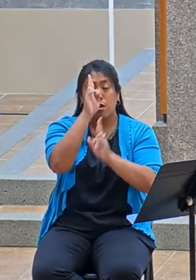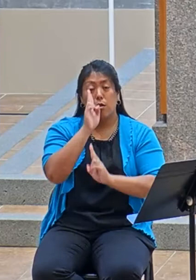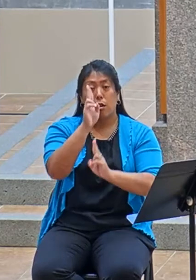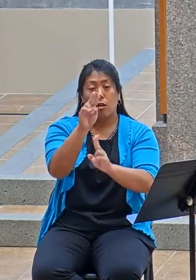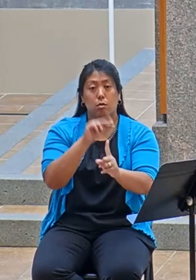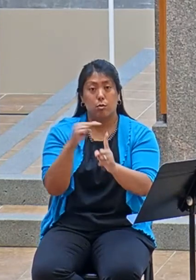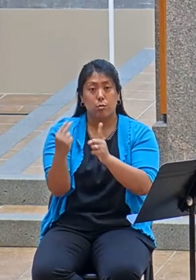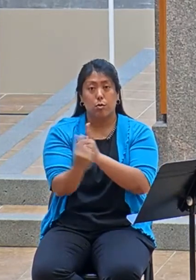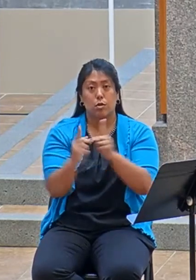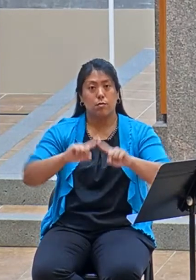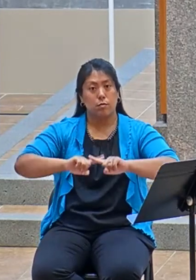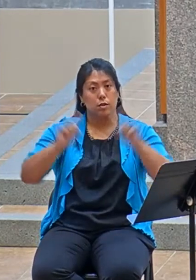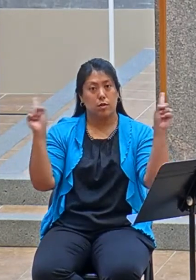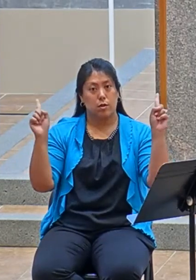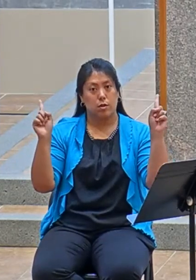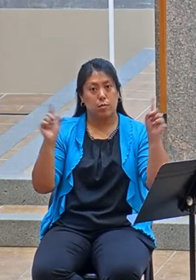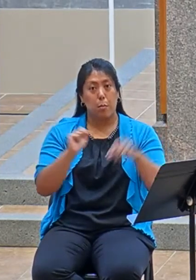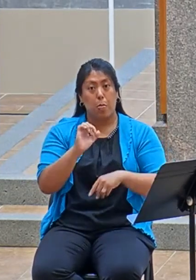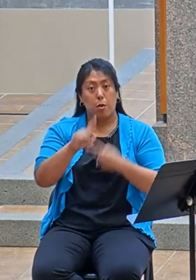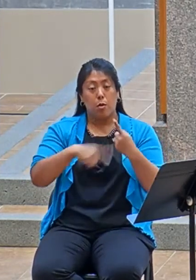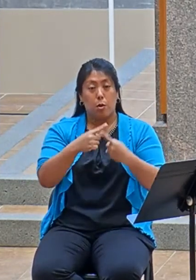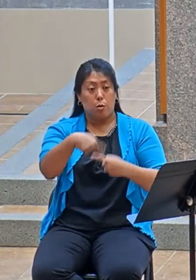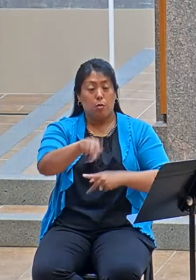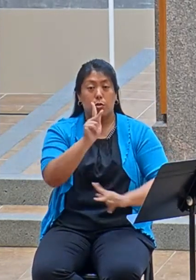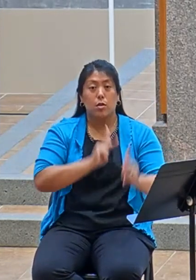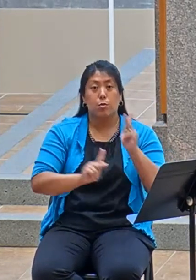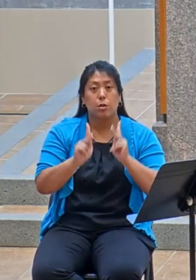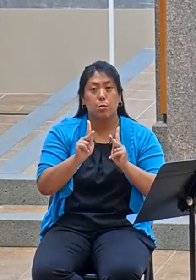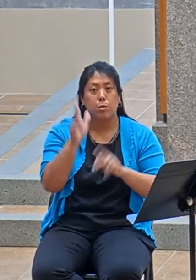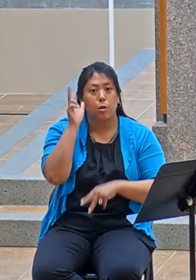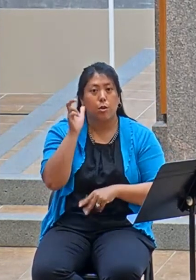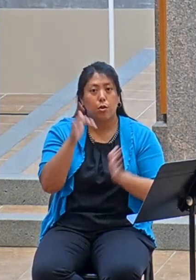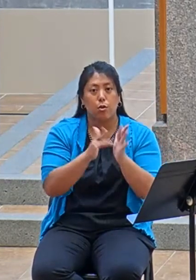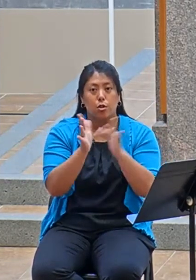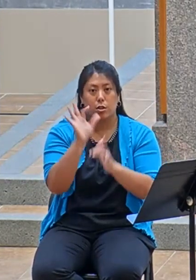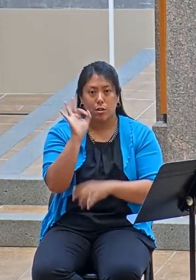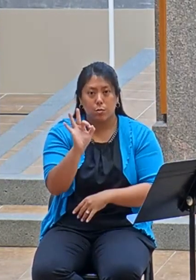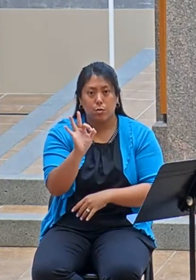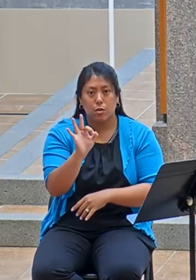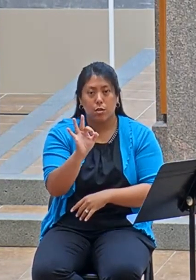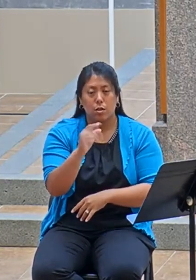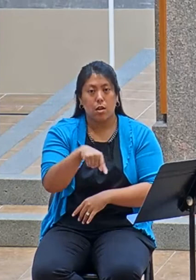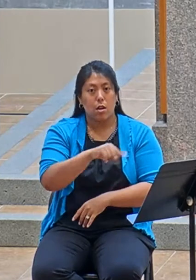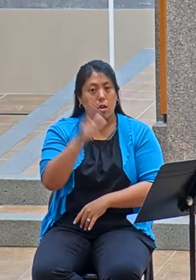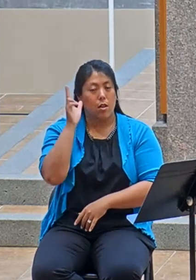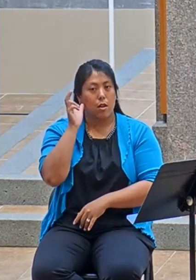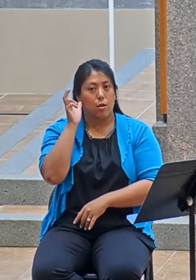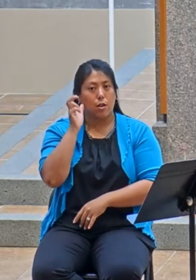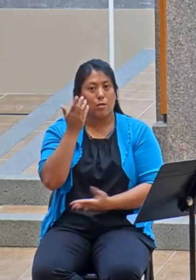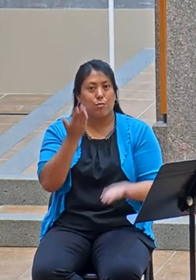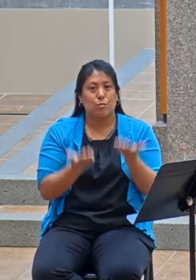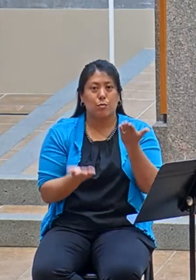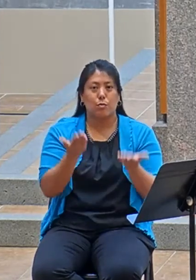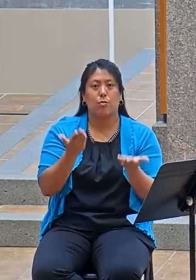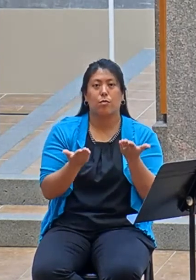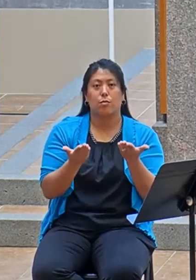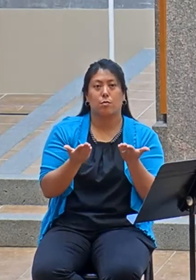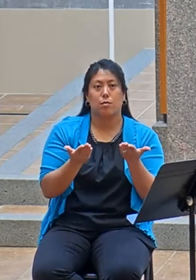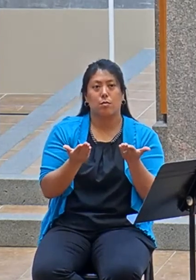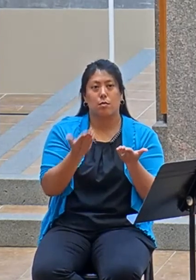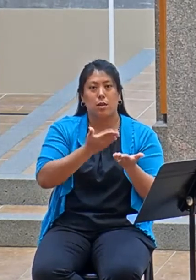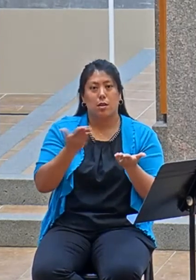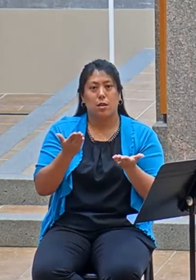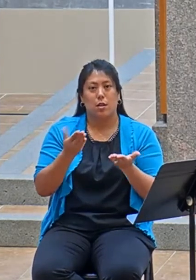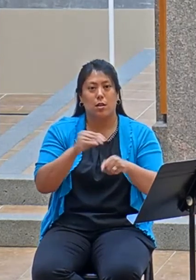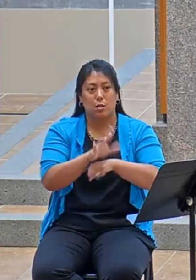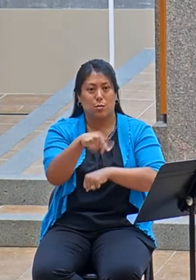And so when they were hearing these words come from Jesus' mouth, they were hearing probably things that would make them kind